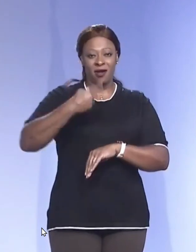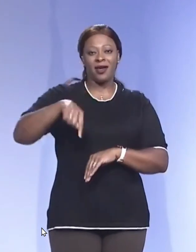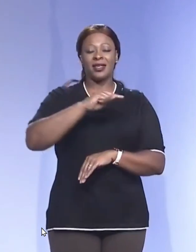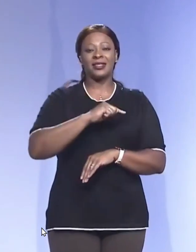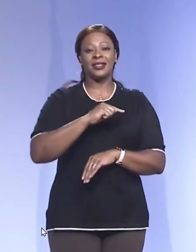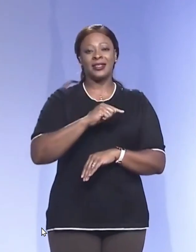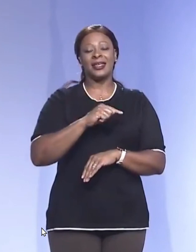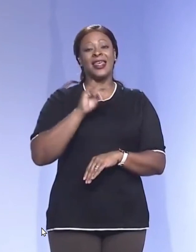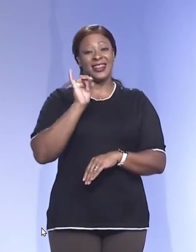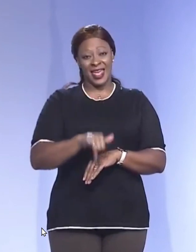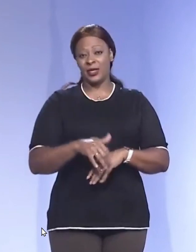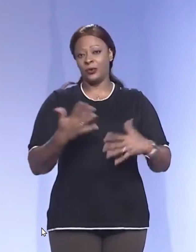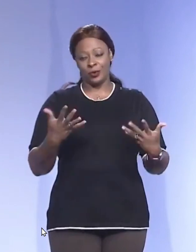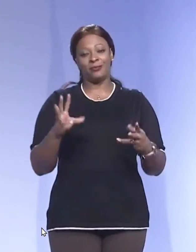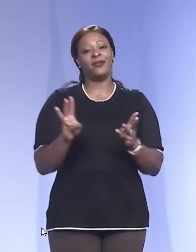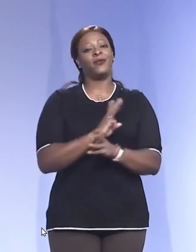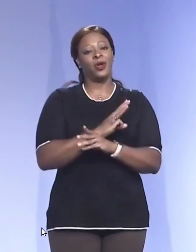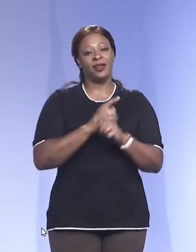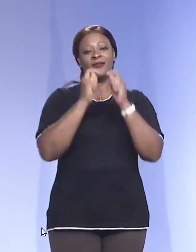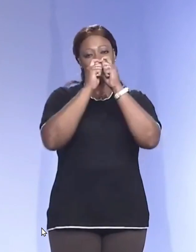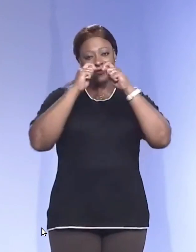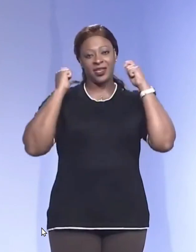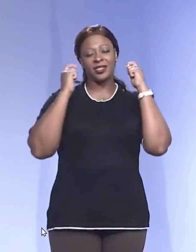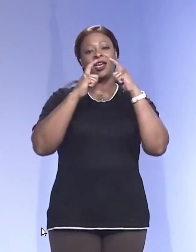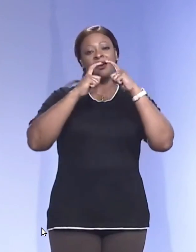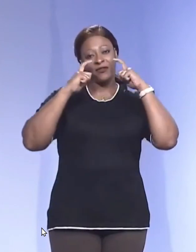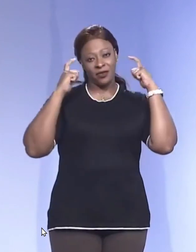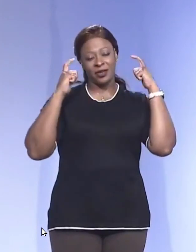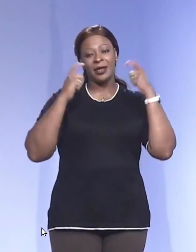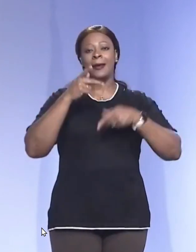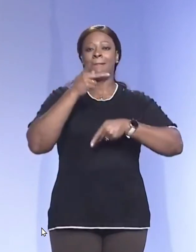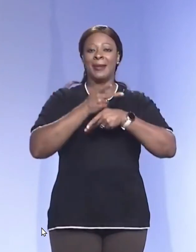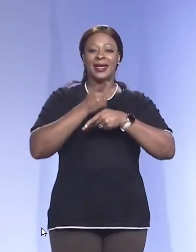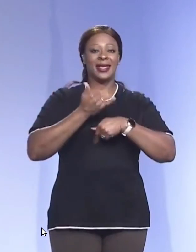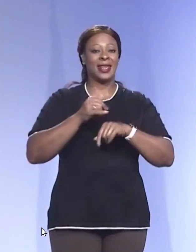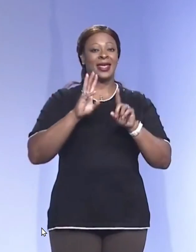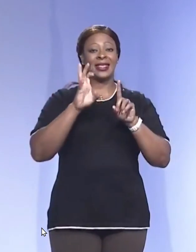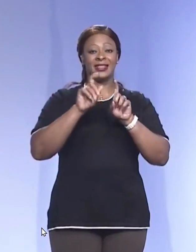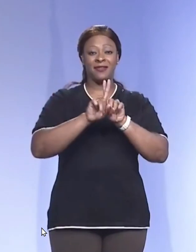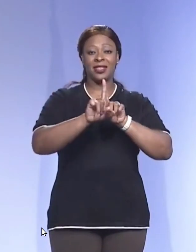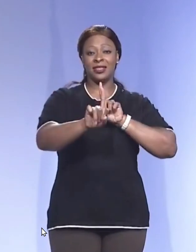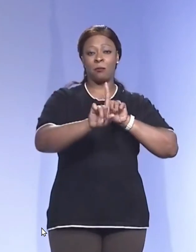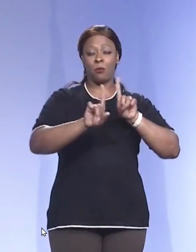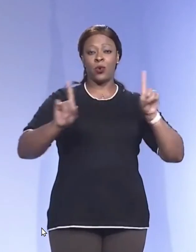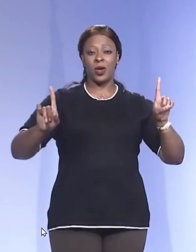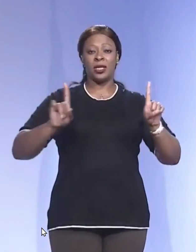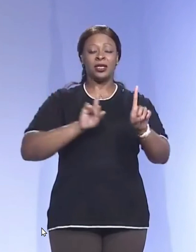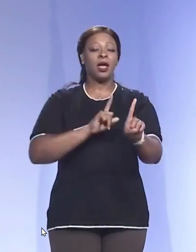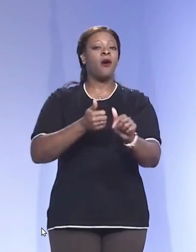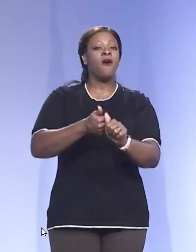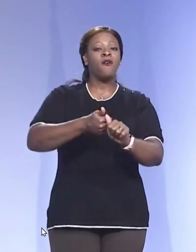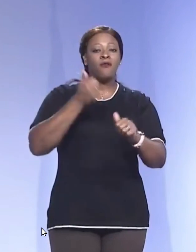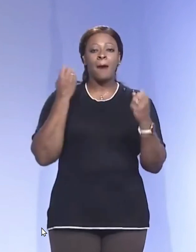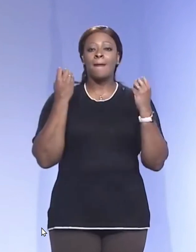which are wearing the face covering, maintaining the 6 feet separation, avoiding of the